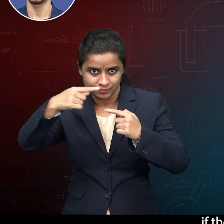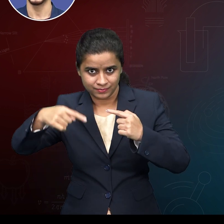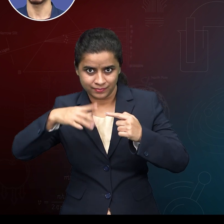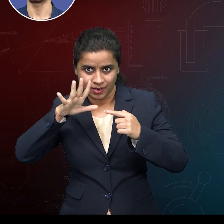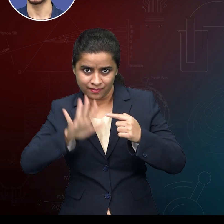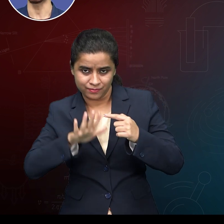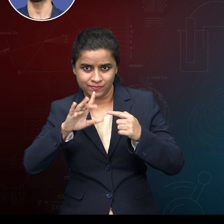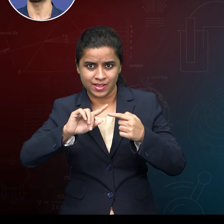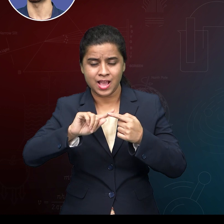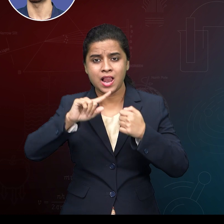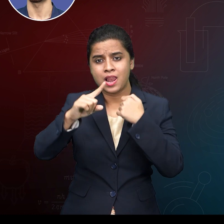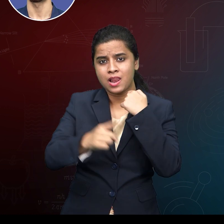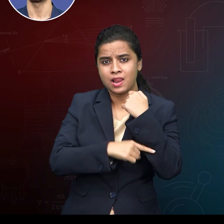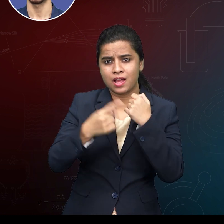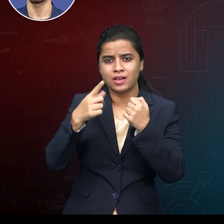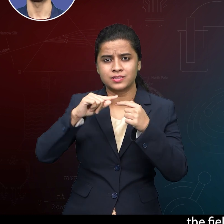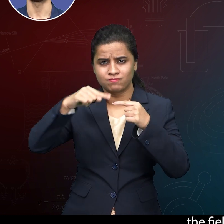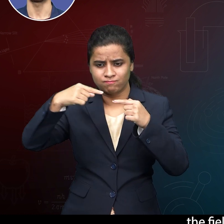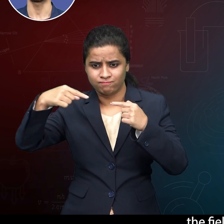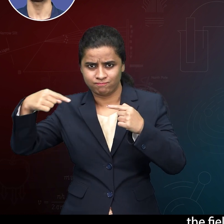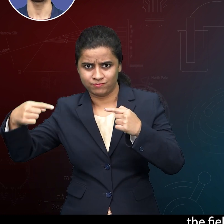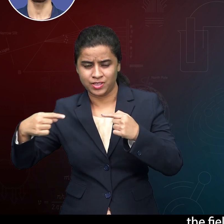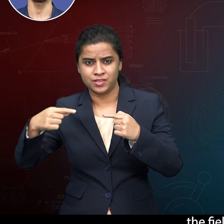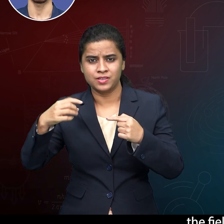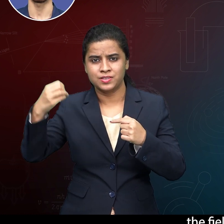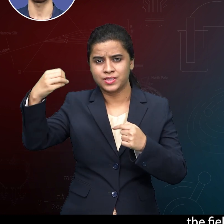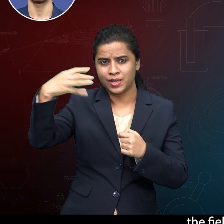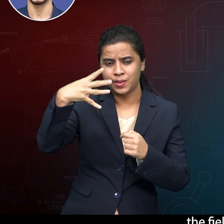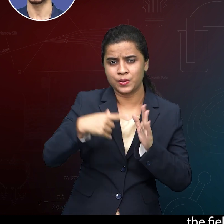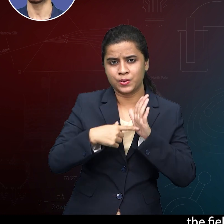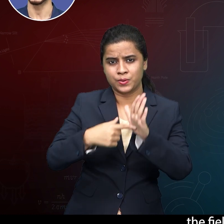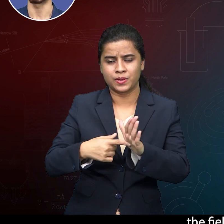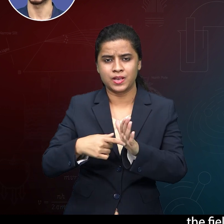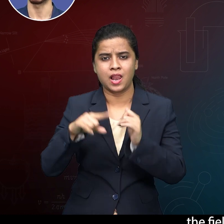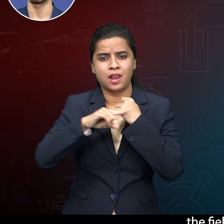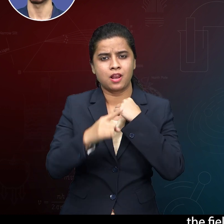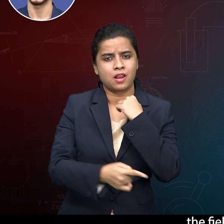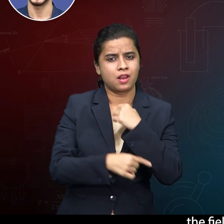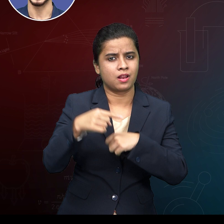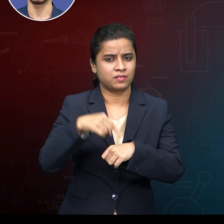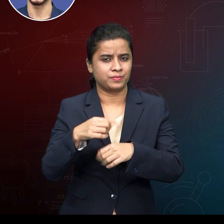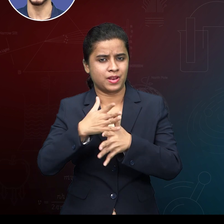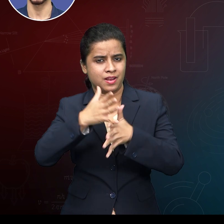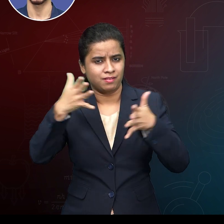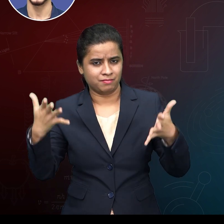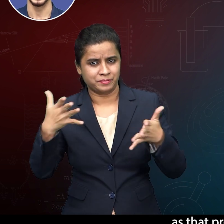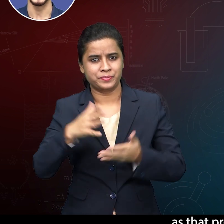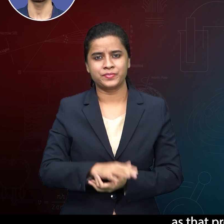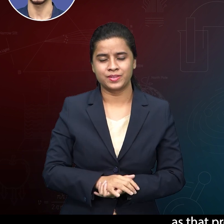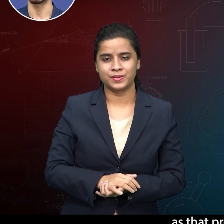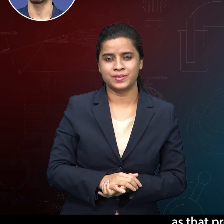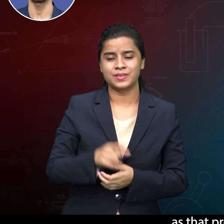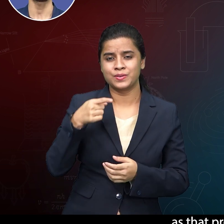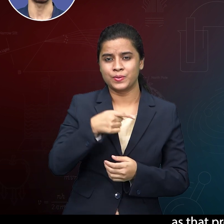coil having n turns, the field produced is n times as large